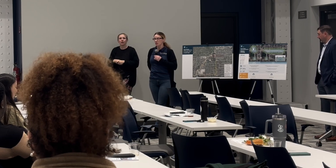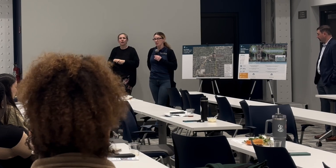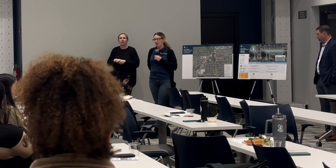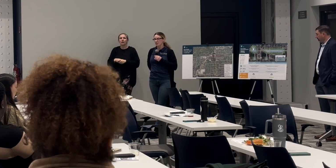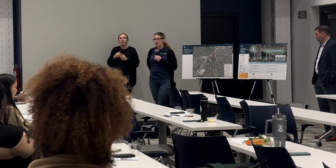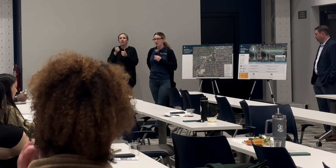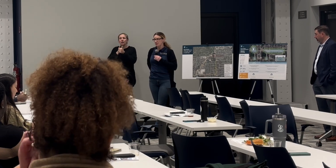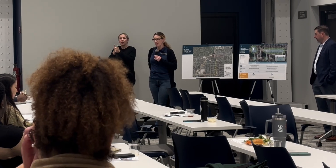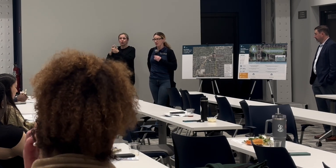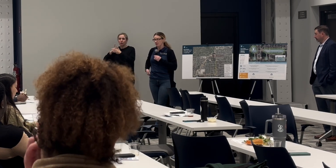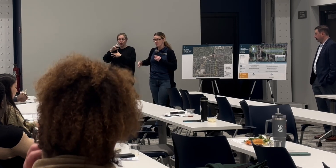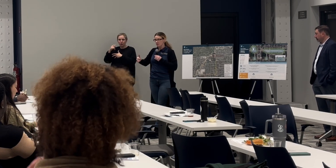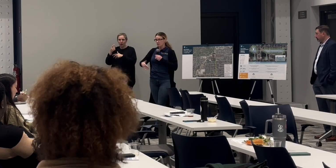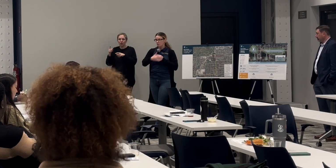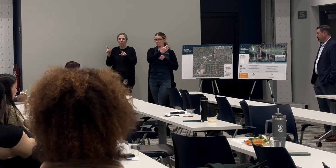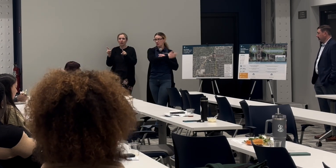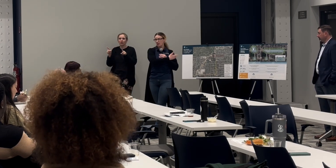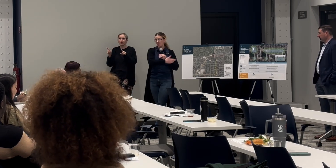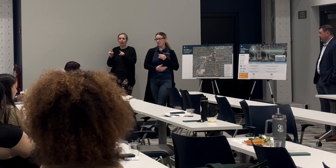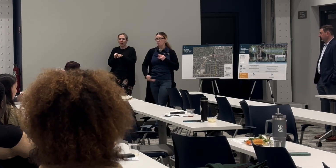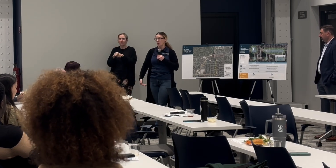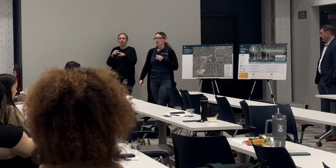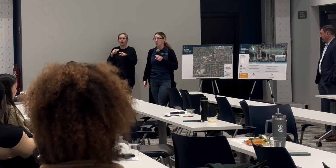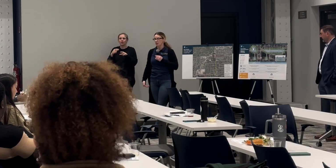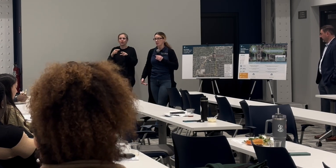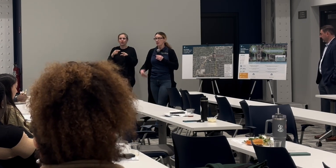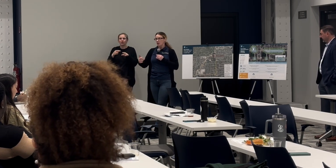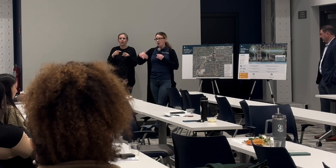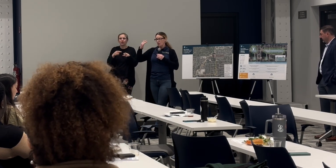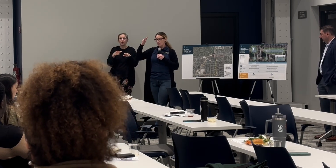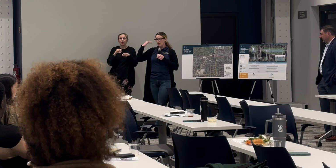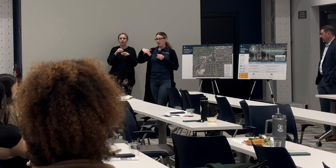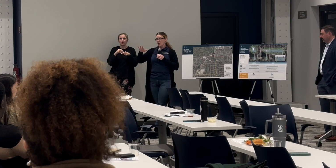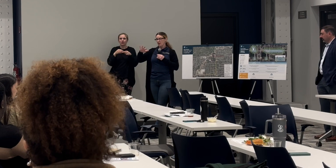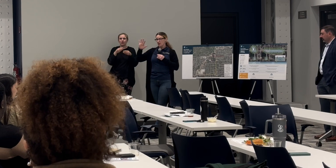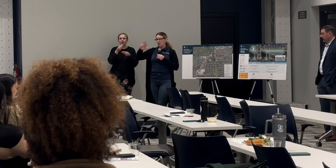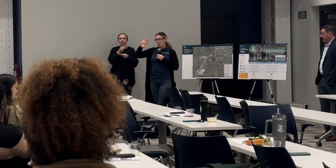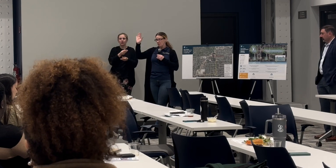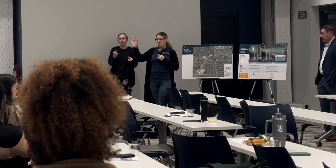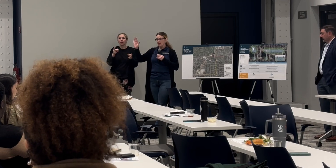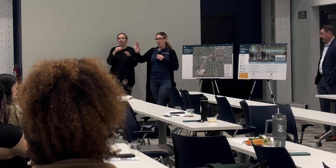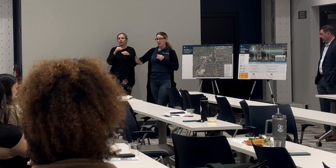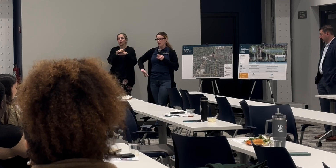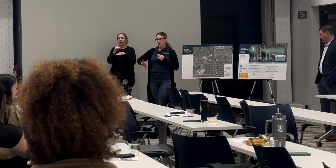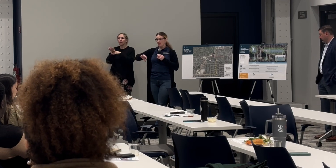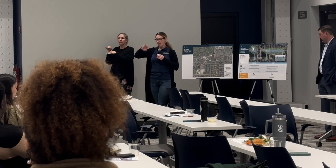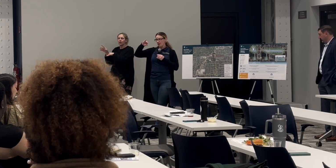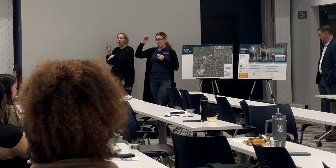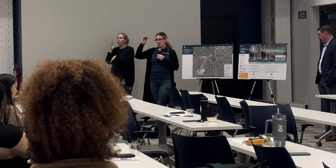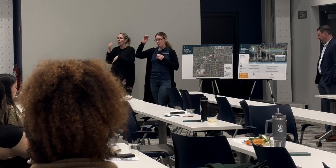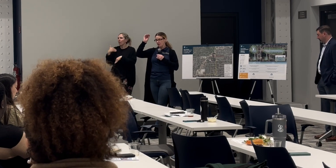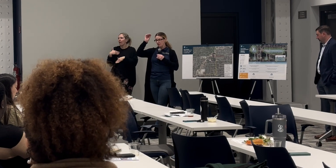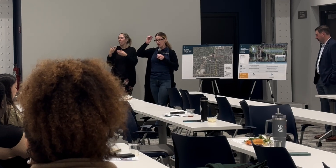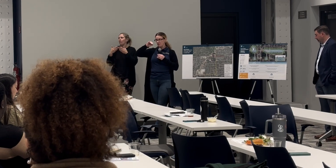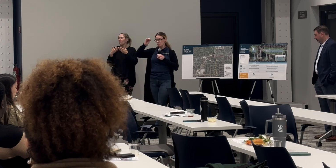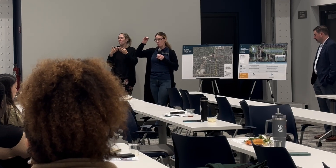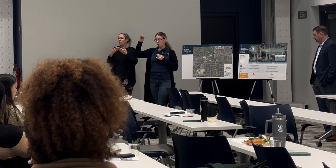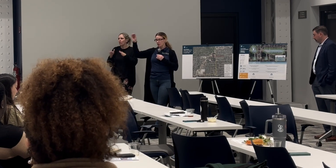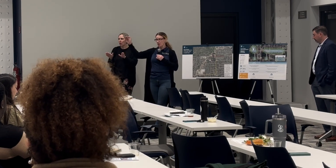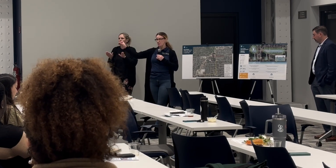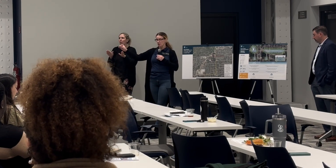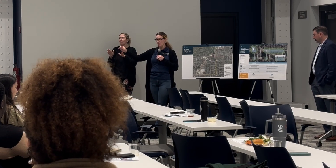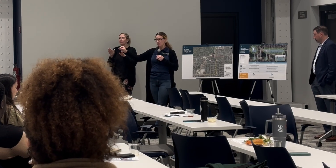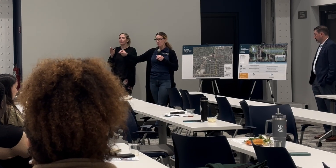each project as it comes out, this will be a project, will have that open bidding and we'll have